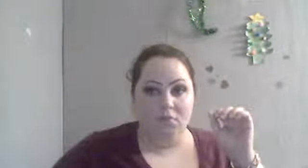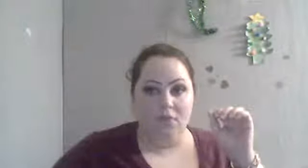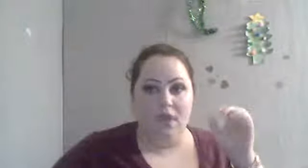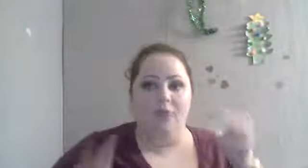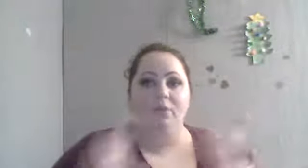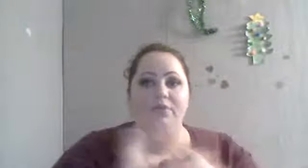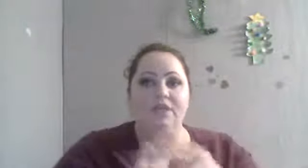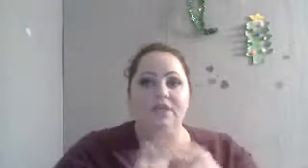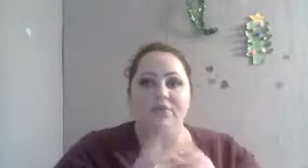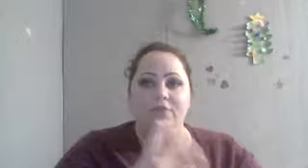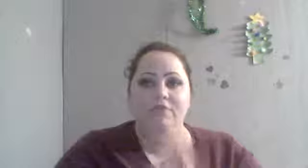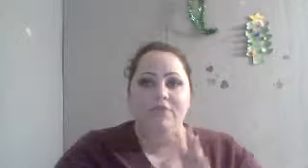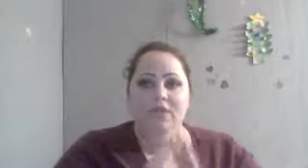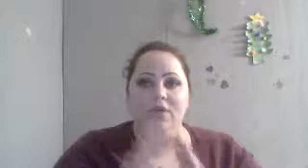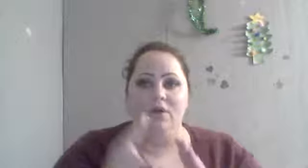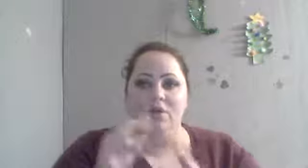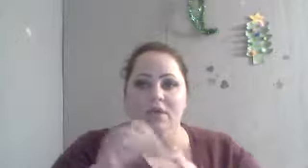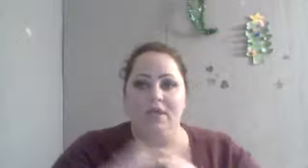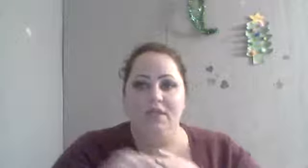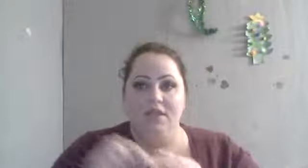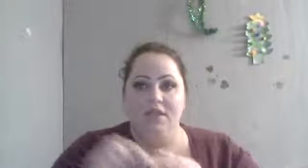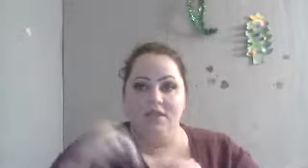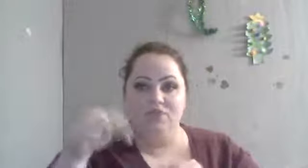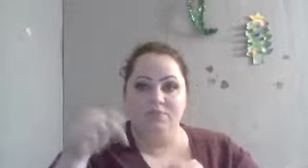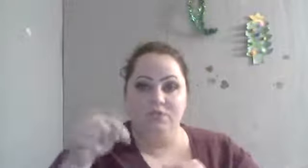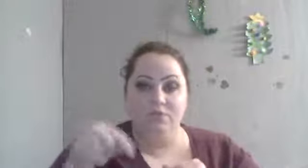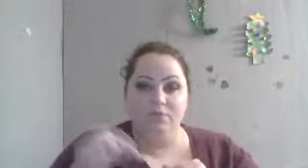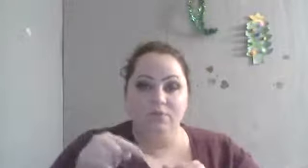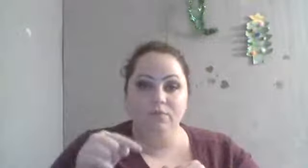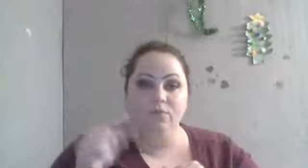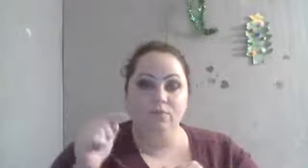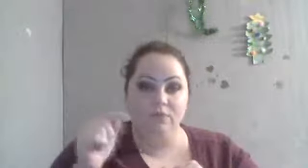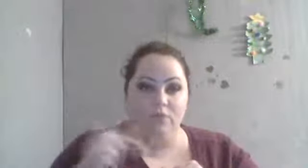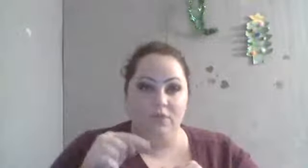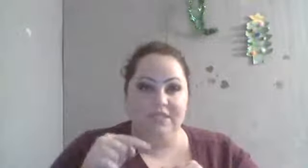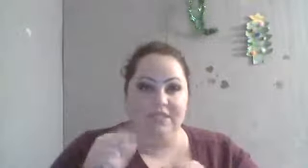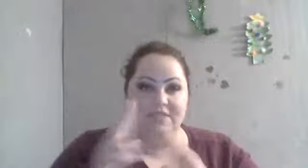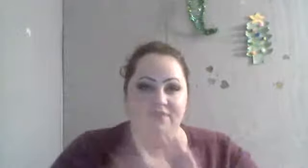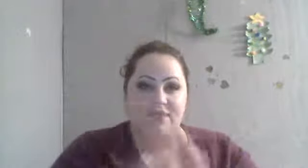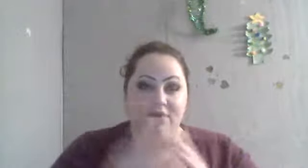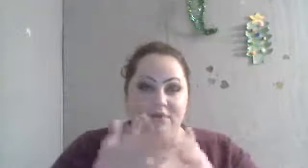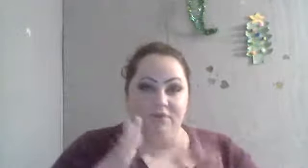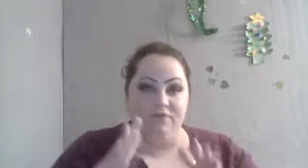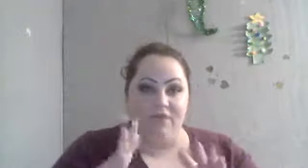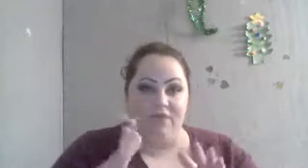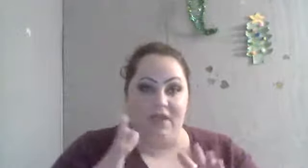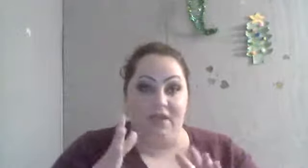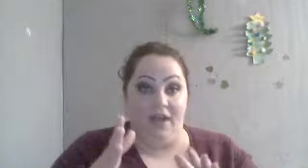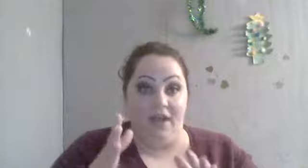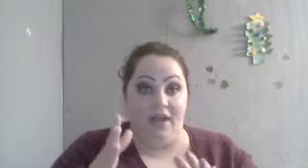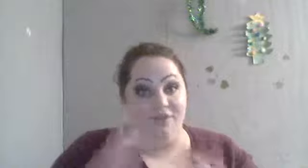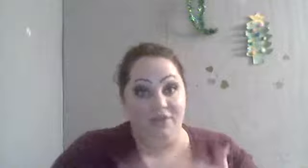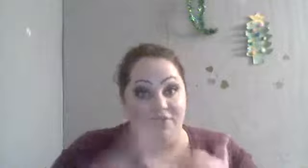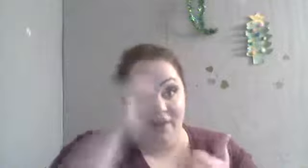I will put the link for the video in the description once this video is over and I figure